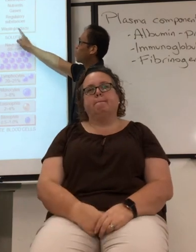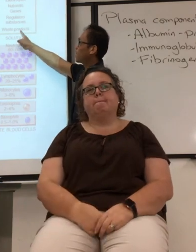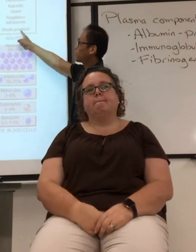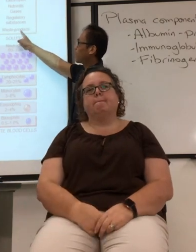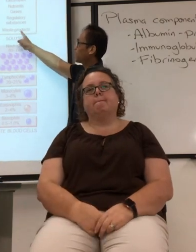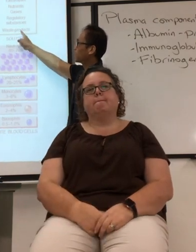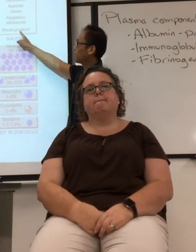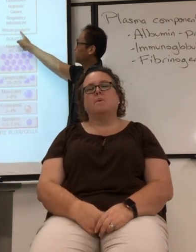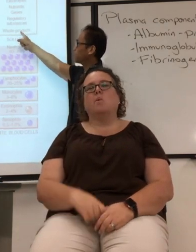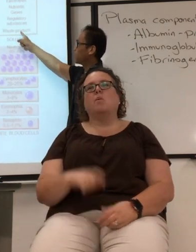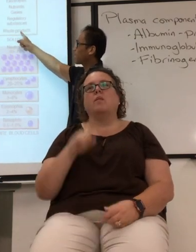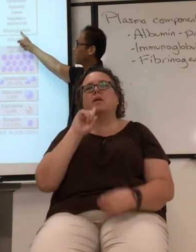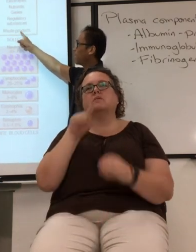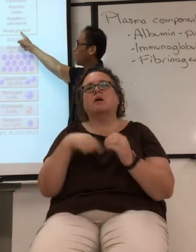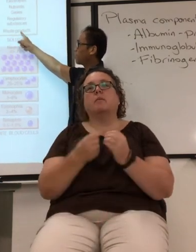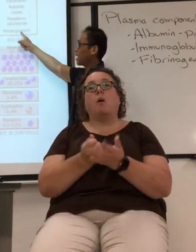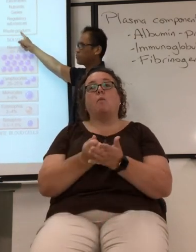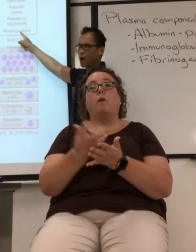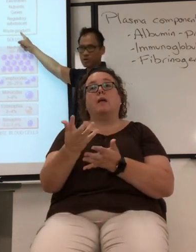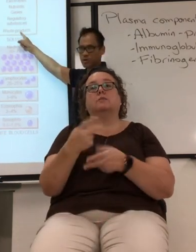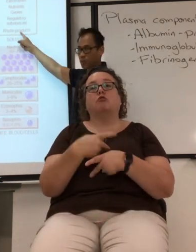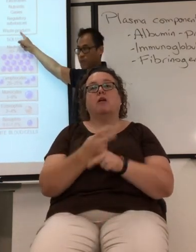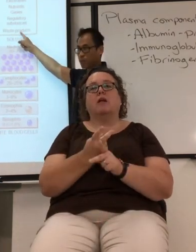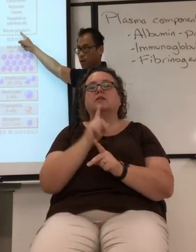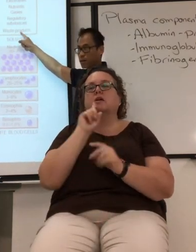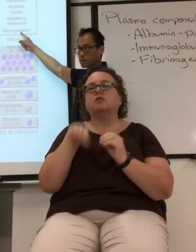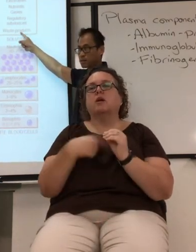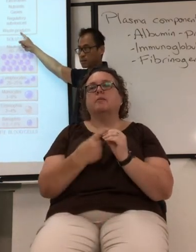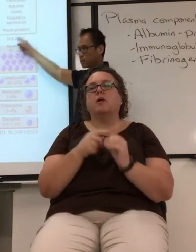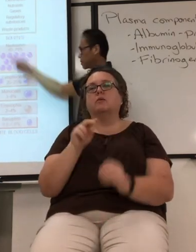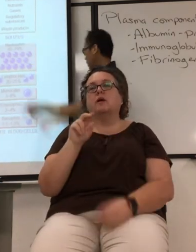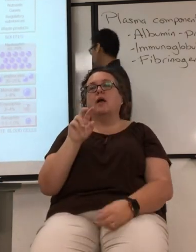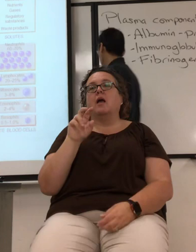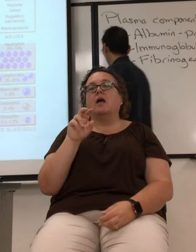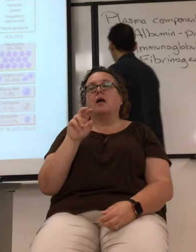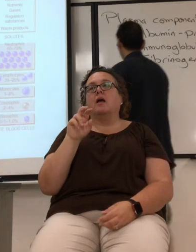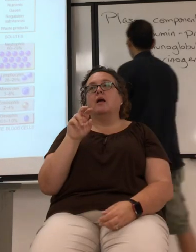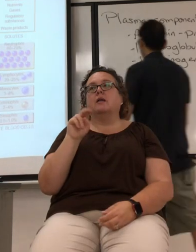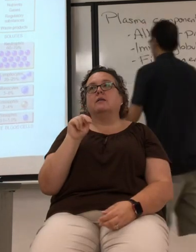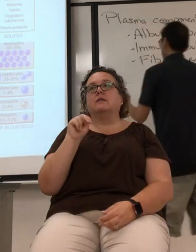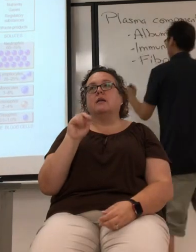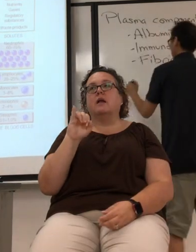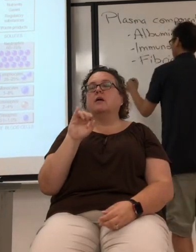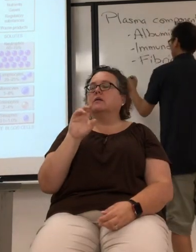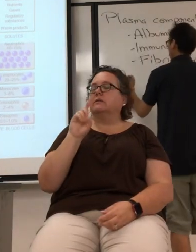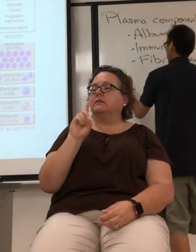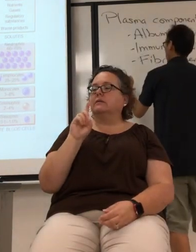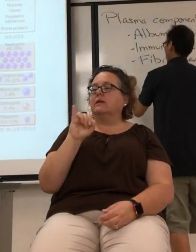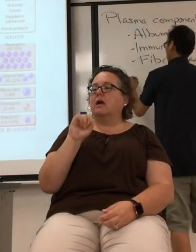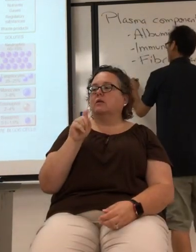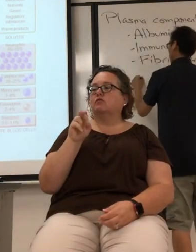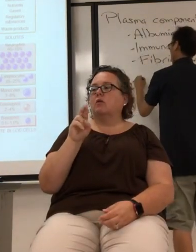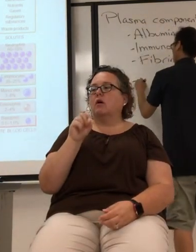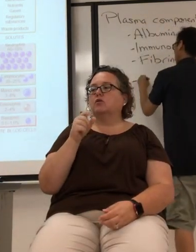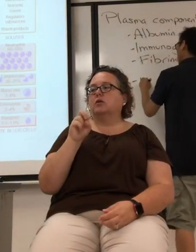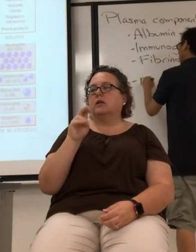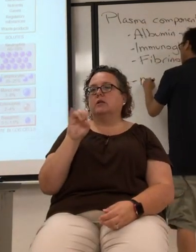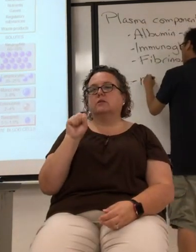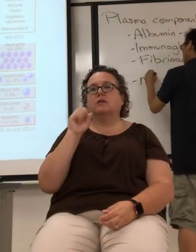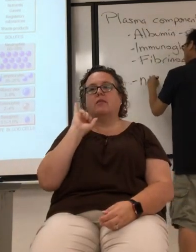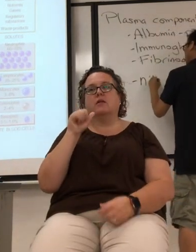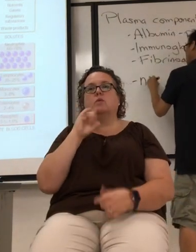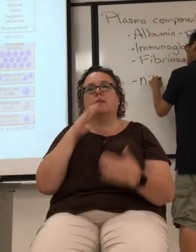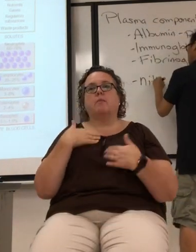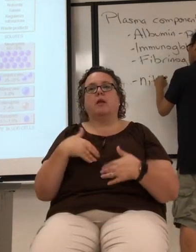When they say waste products, they're usually talking about nitrogenous waste products. That's usually what the body has to deal with.